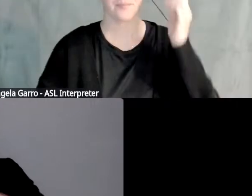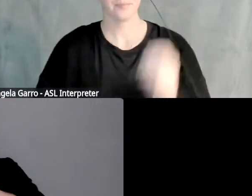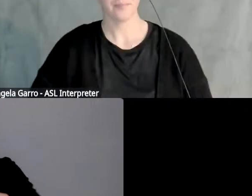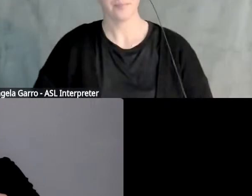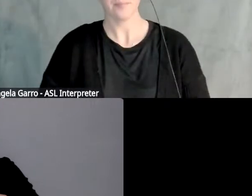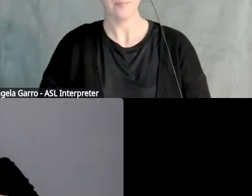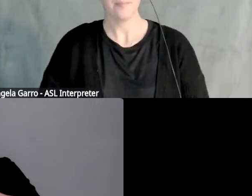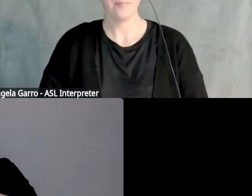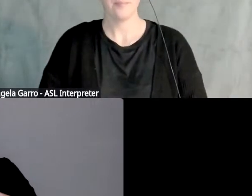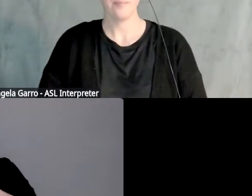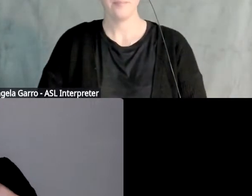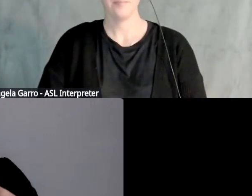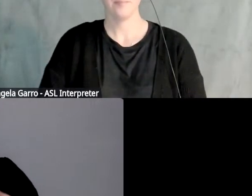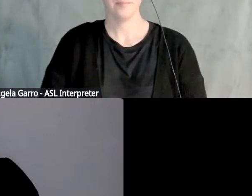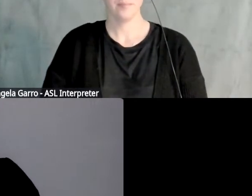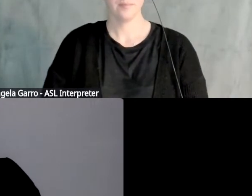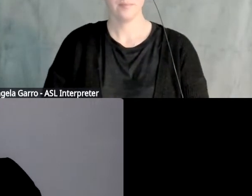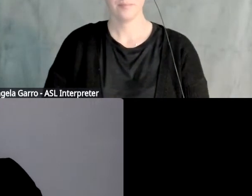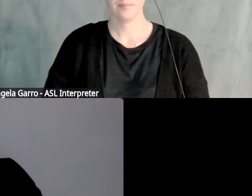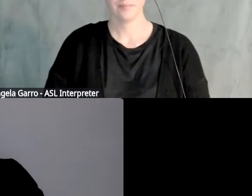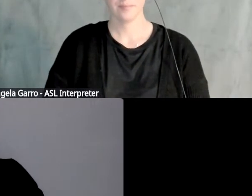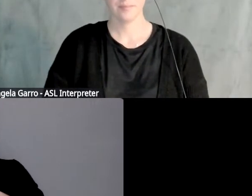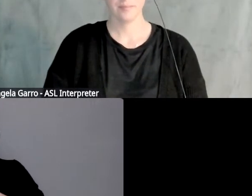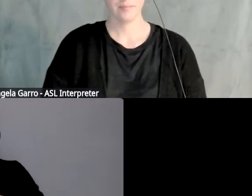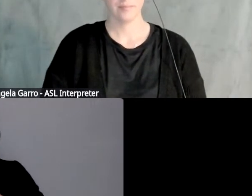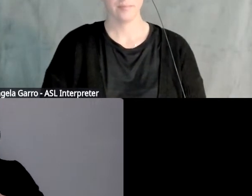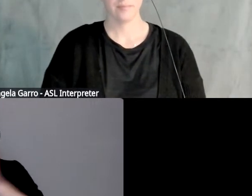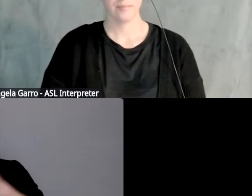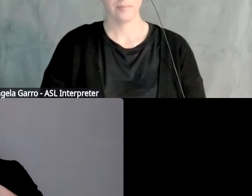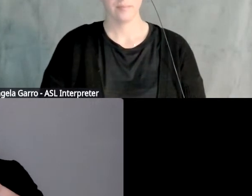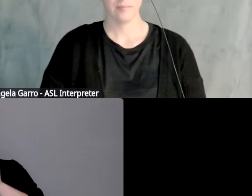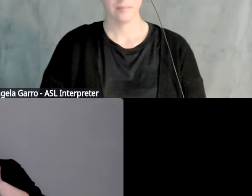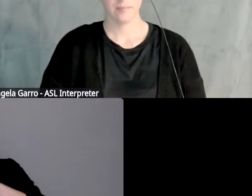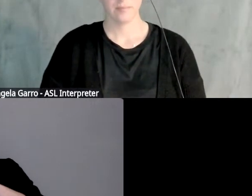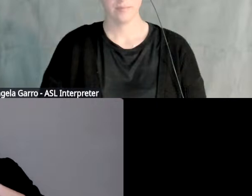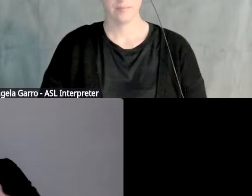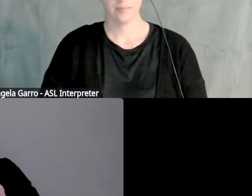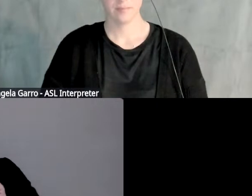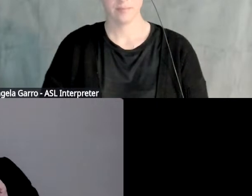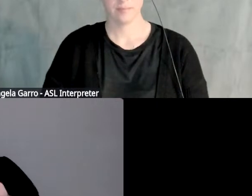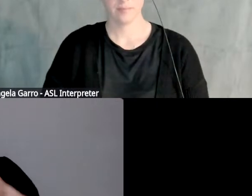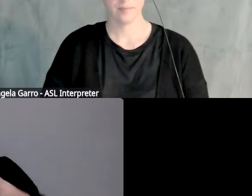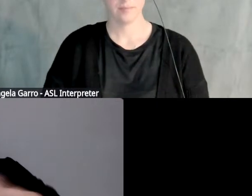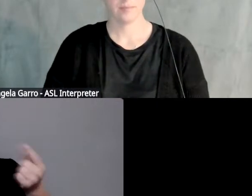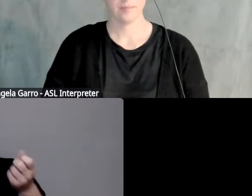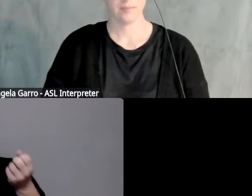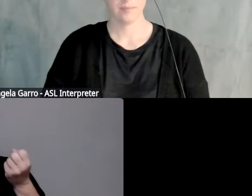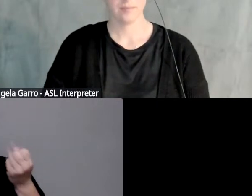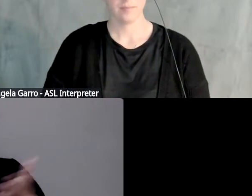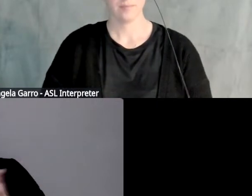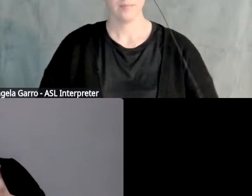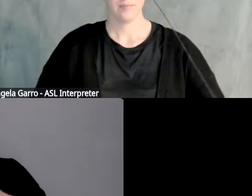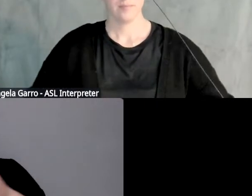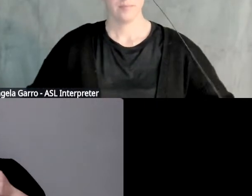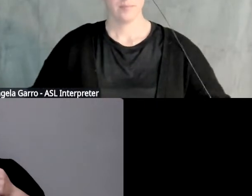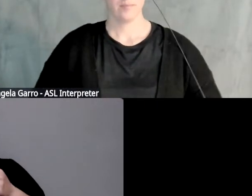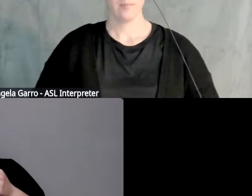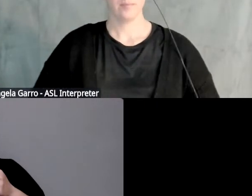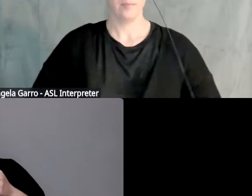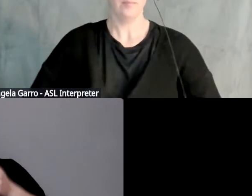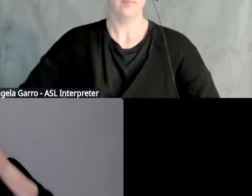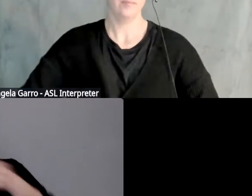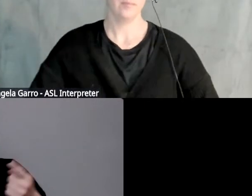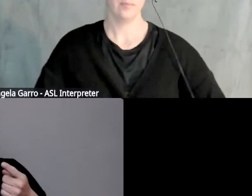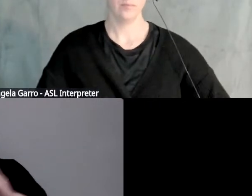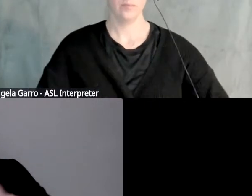and I have found the district consistently to be respectful, cordial, and we disagree about a lot, but I think we disagree respectfully, and I look forward